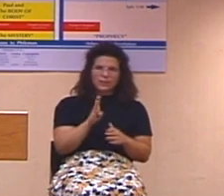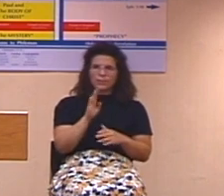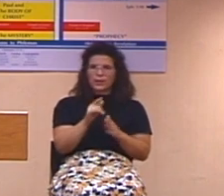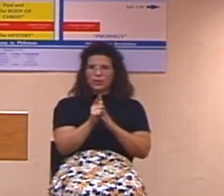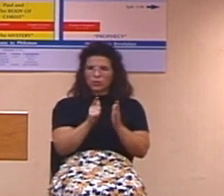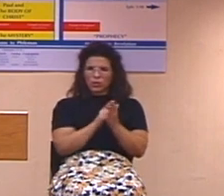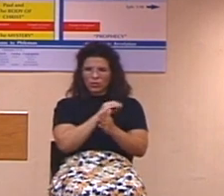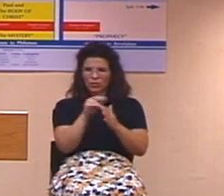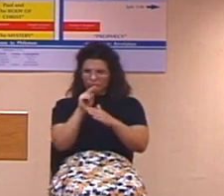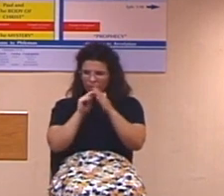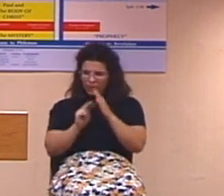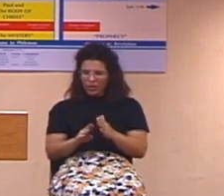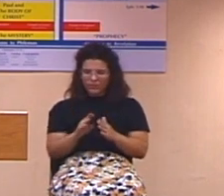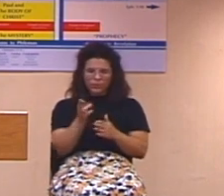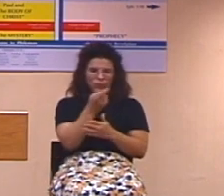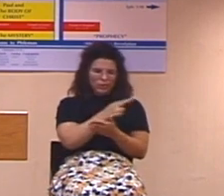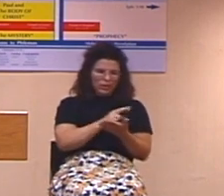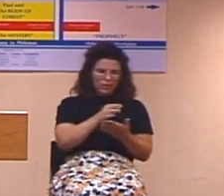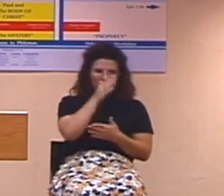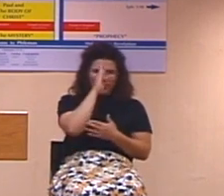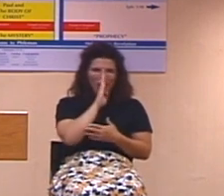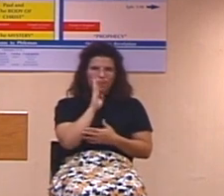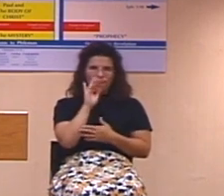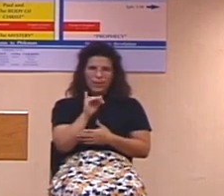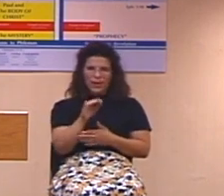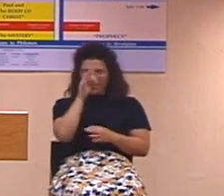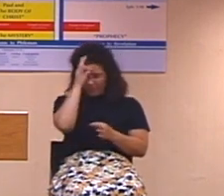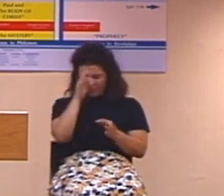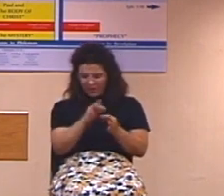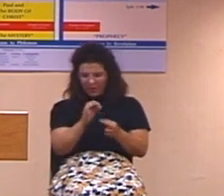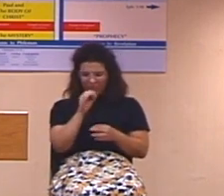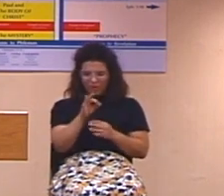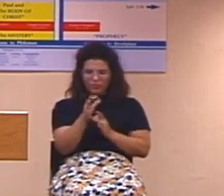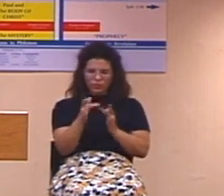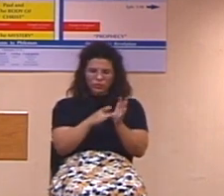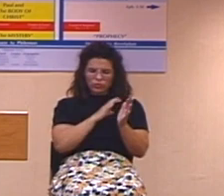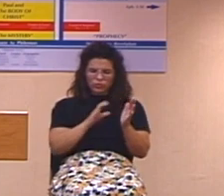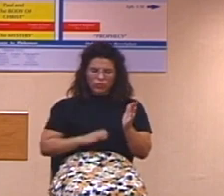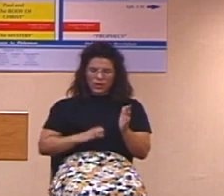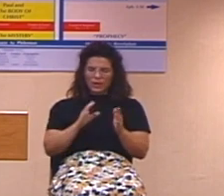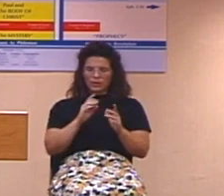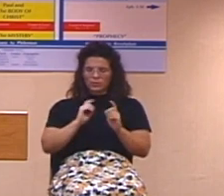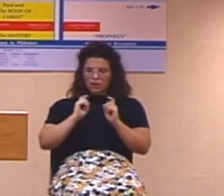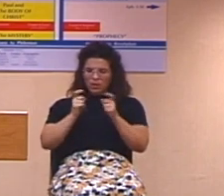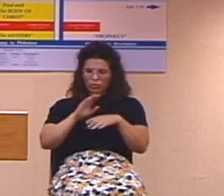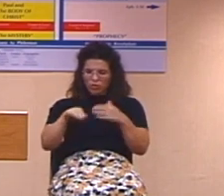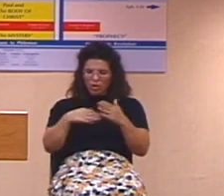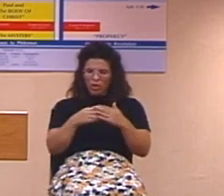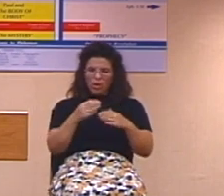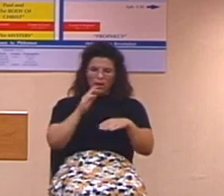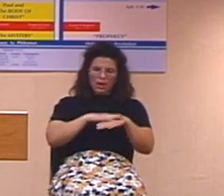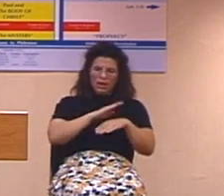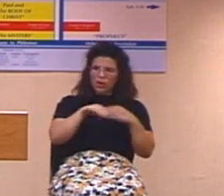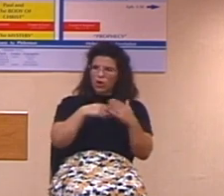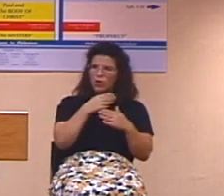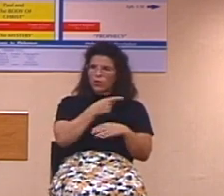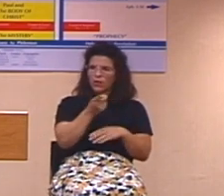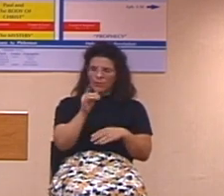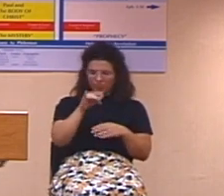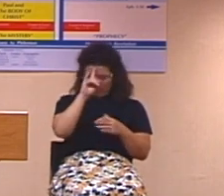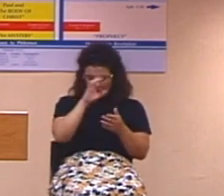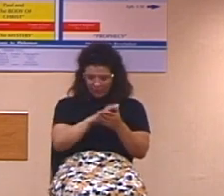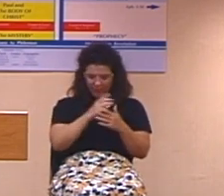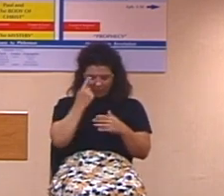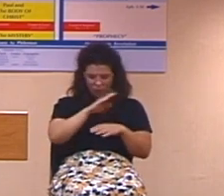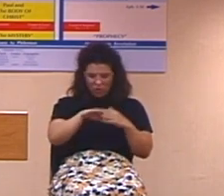prophets, even the righteousness of God, which is by faith of Jesus Christ unto all and upon all them that believe, for there is no difference, for all have sinned and